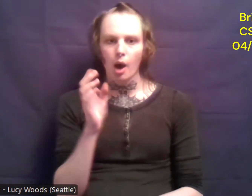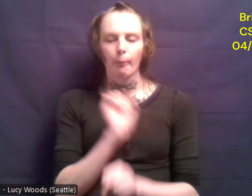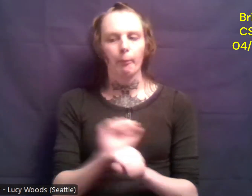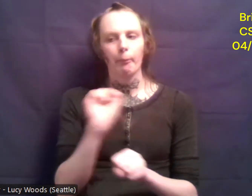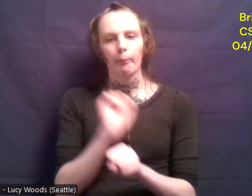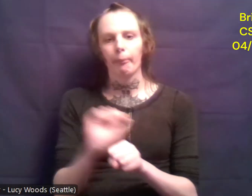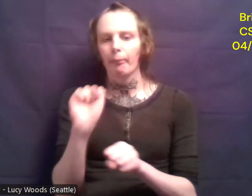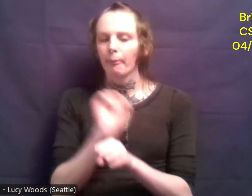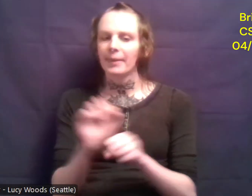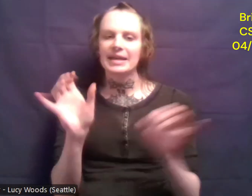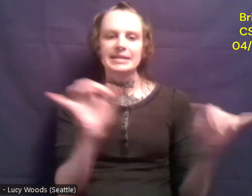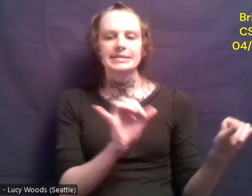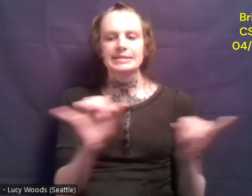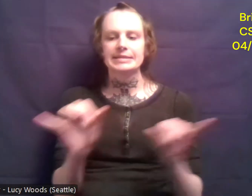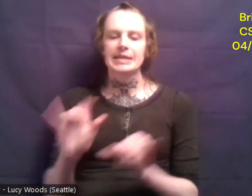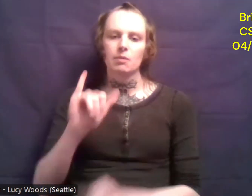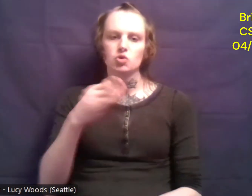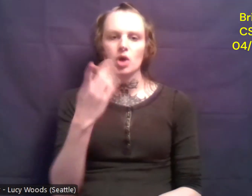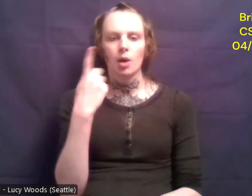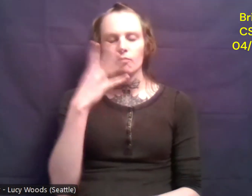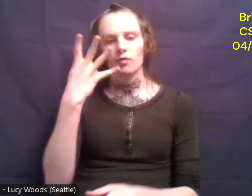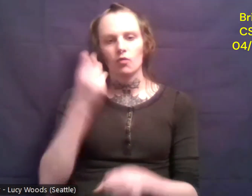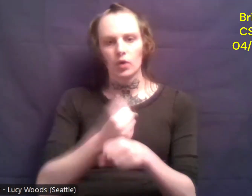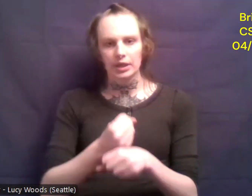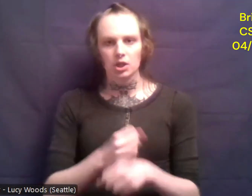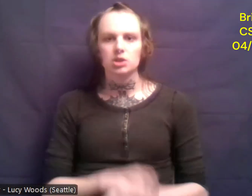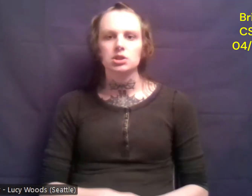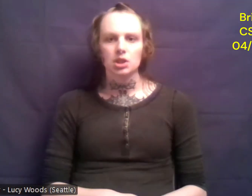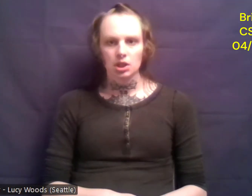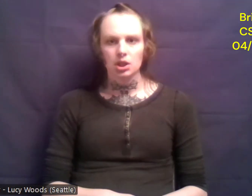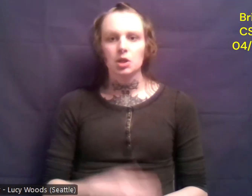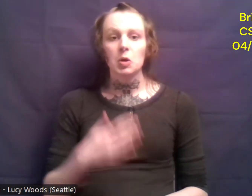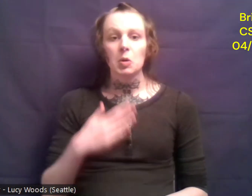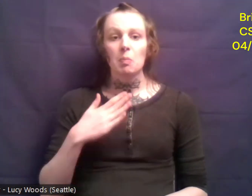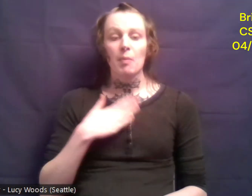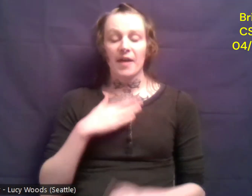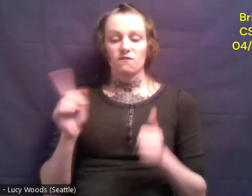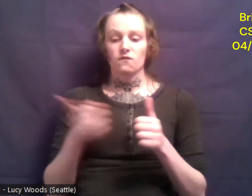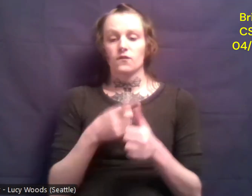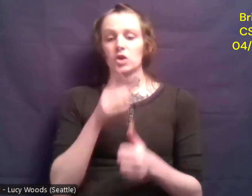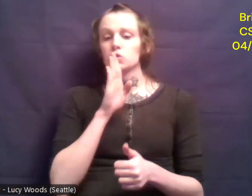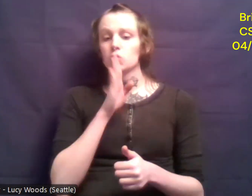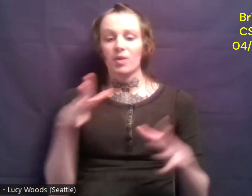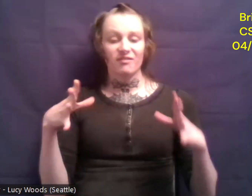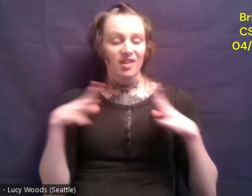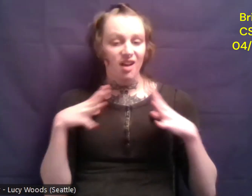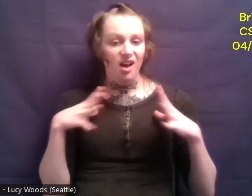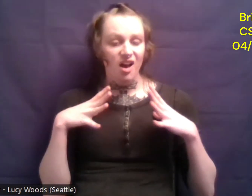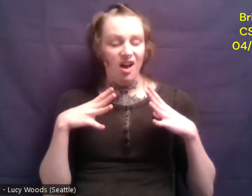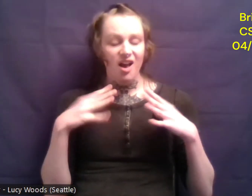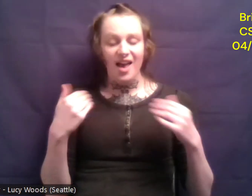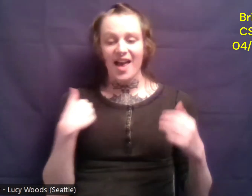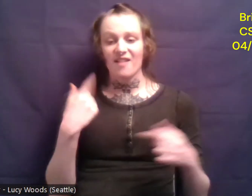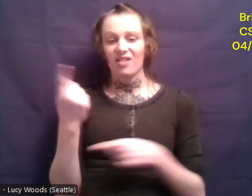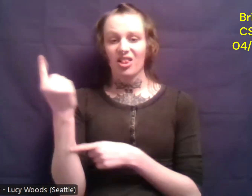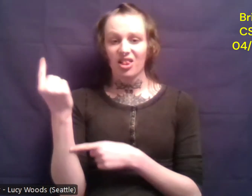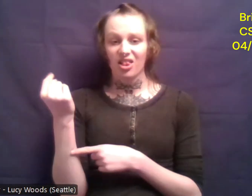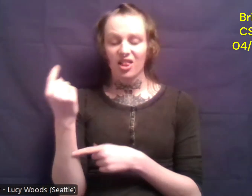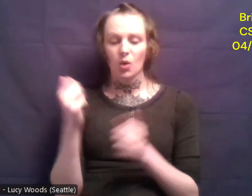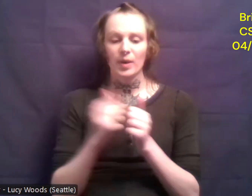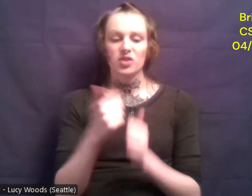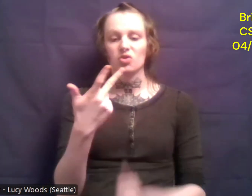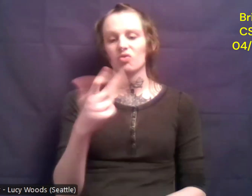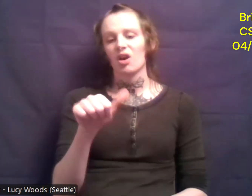4 years. I went on my first vacation in recovery last year, and it was with three other sober